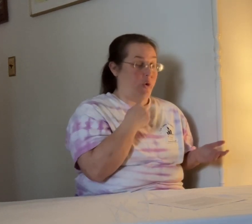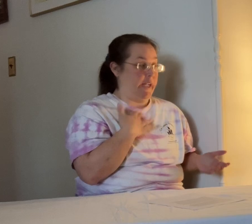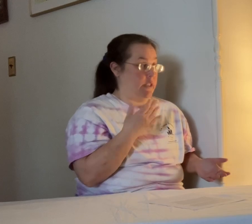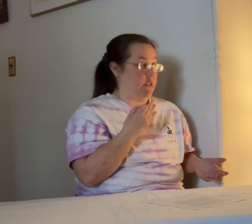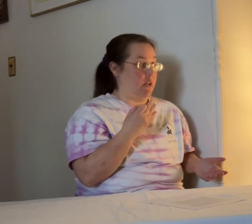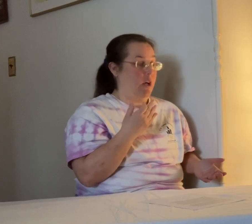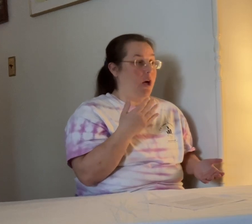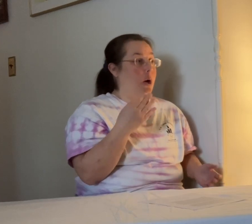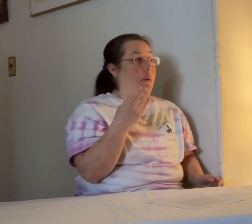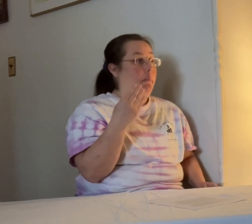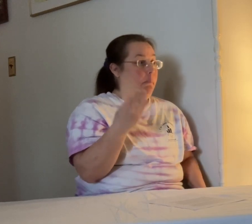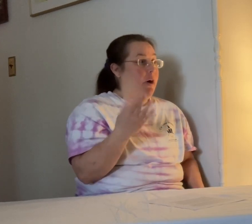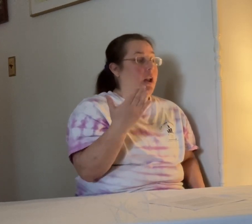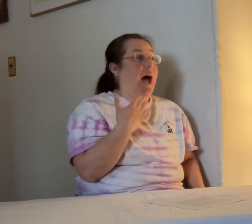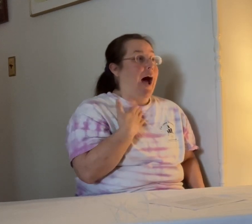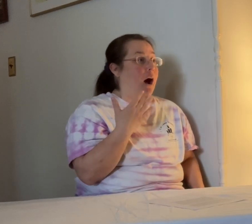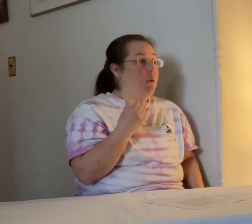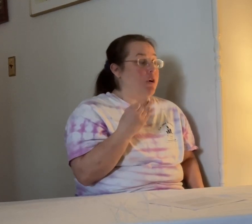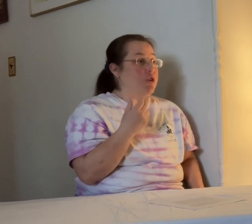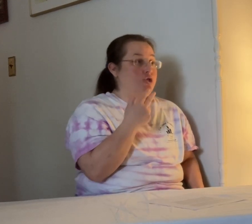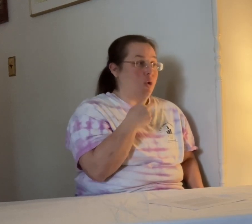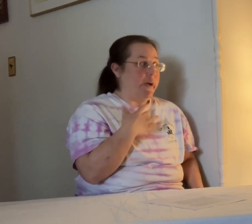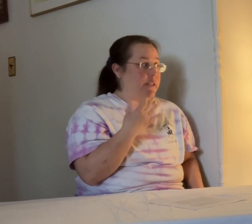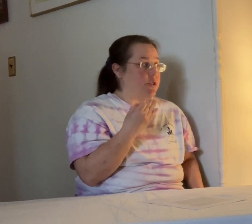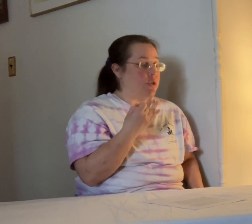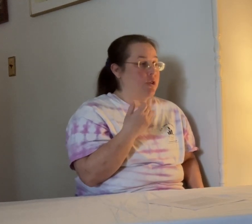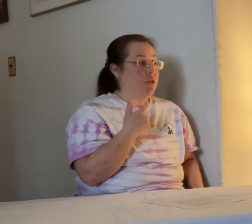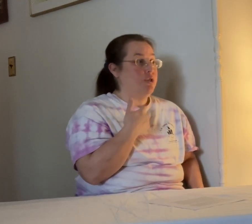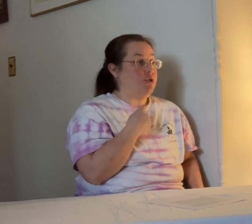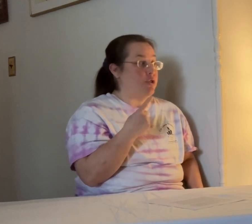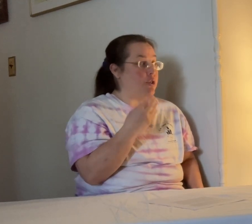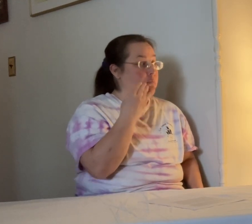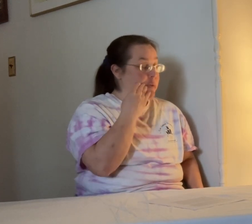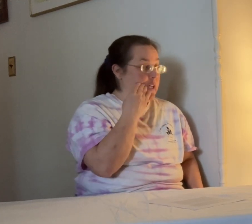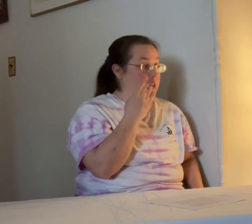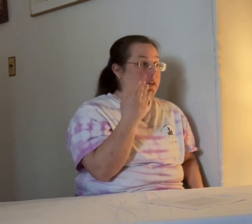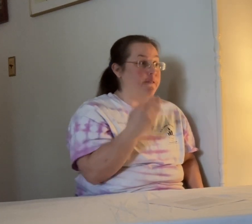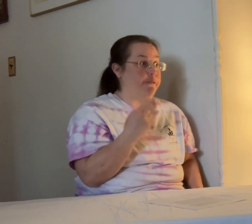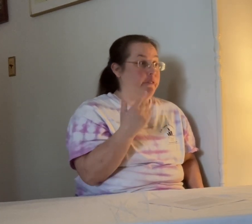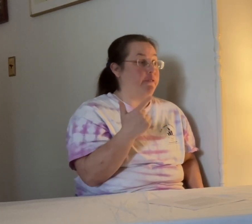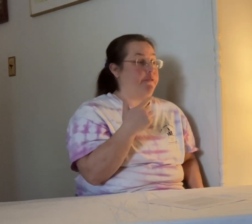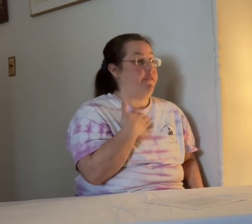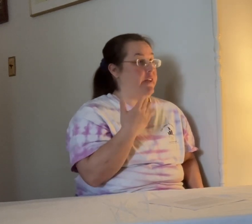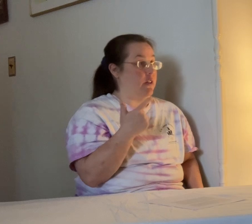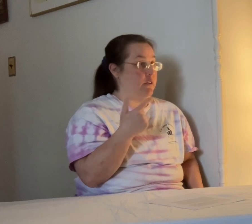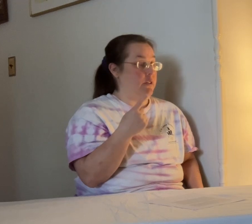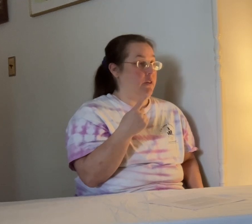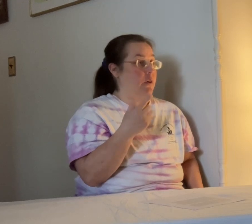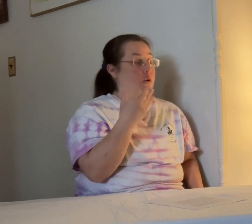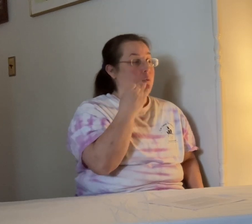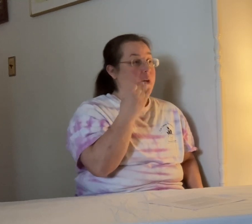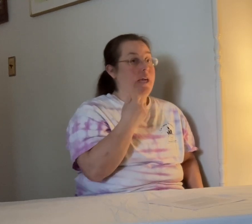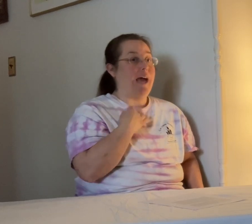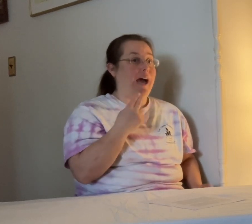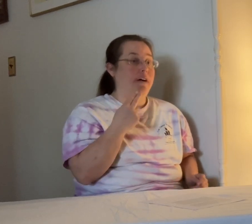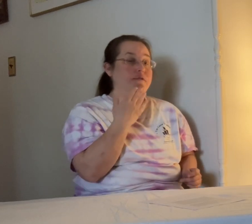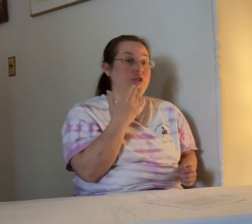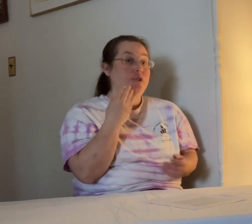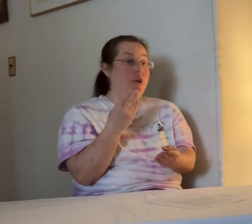choice. But our choice should be fulfilled. We have to